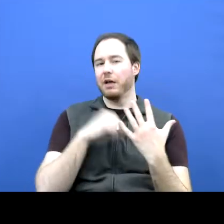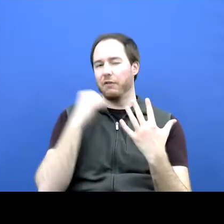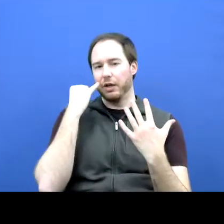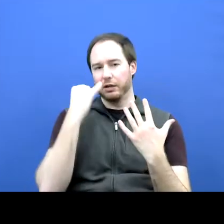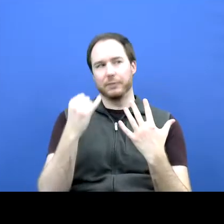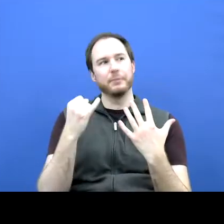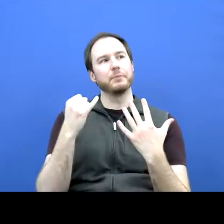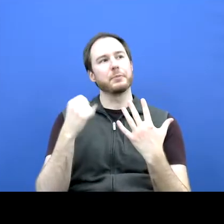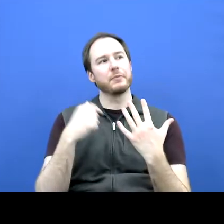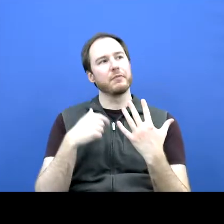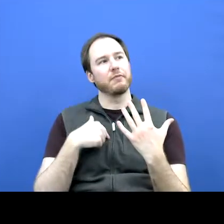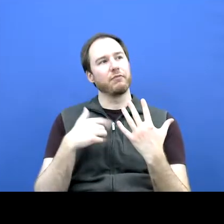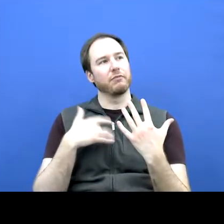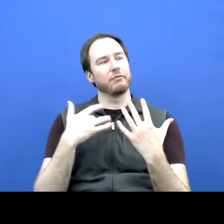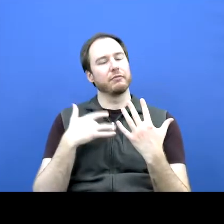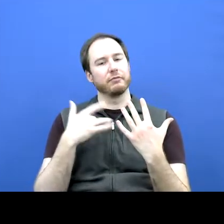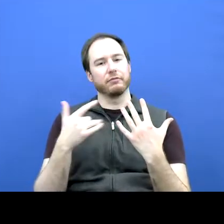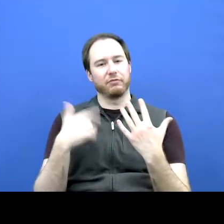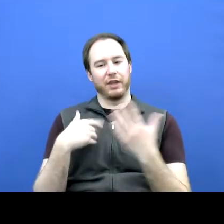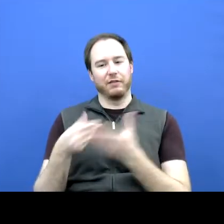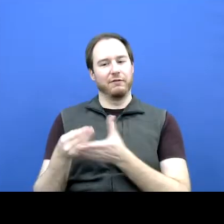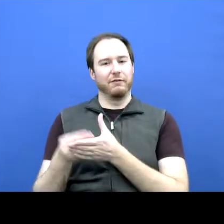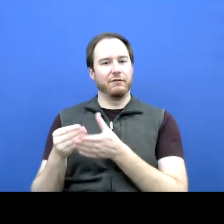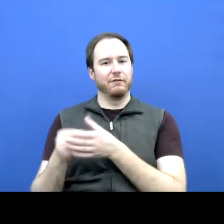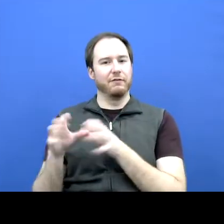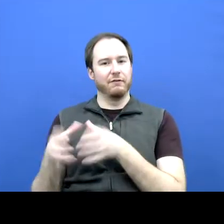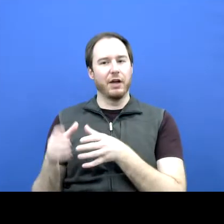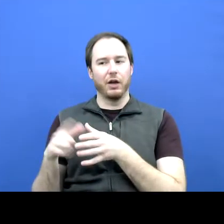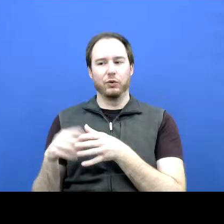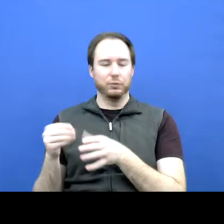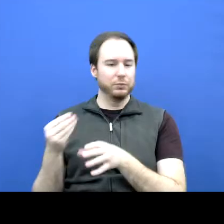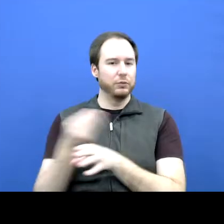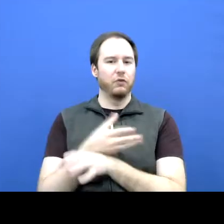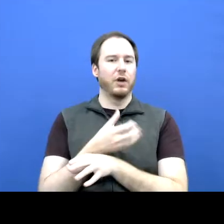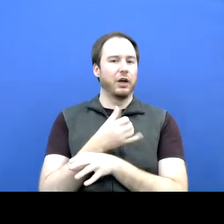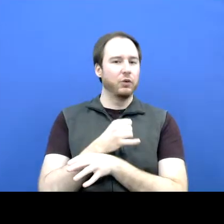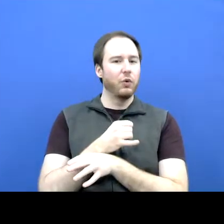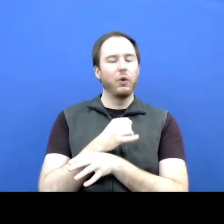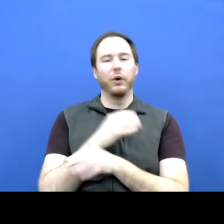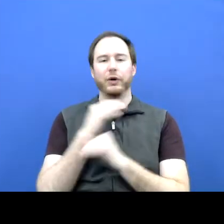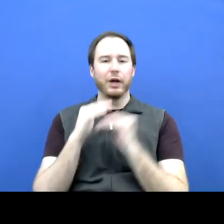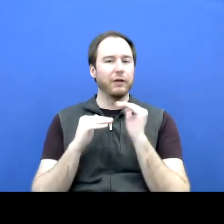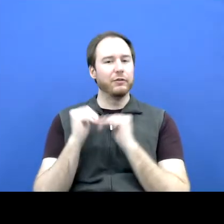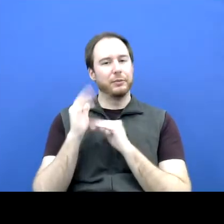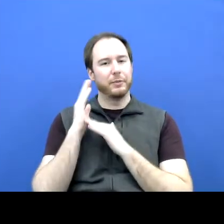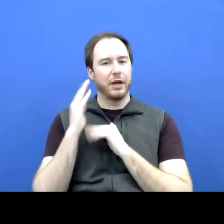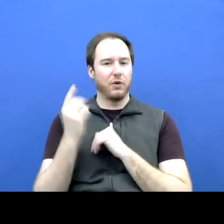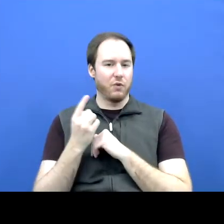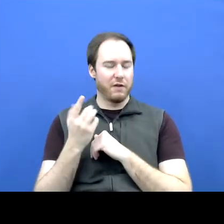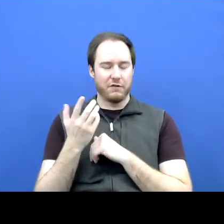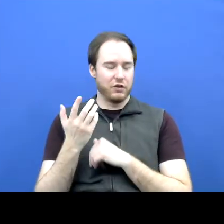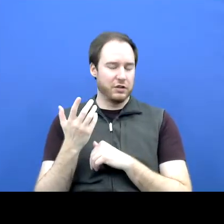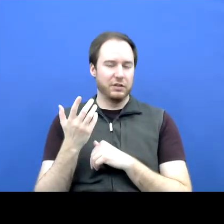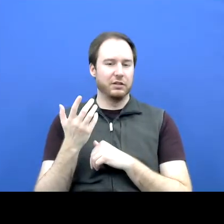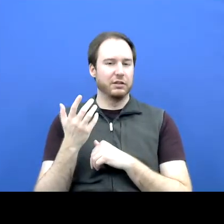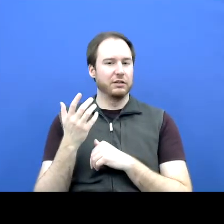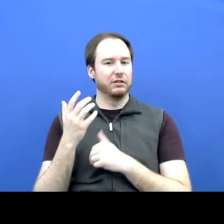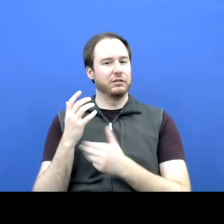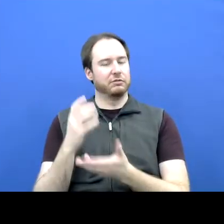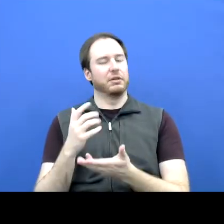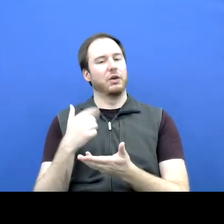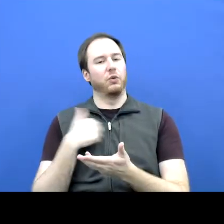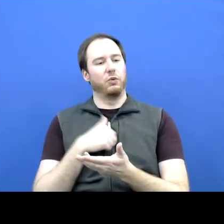think being able to have a little fun to give them like toys and comfy beds or whatever, something that we